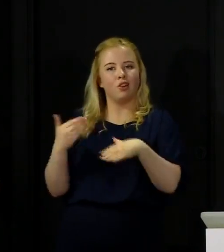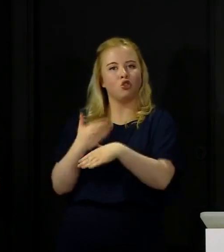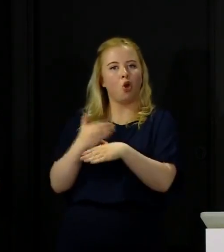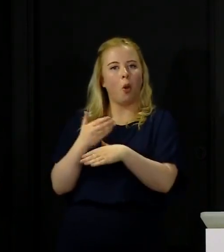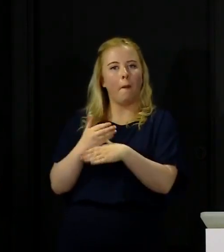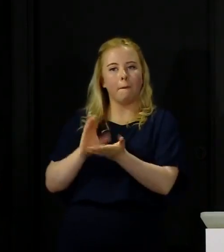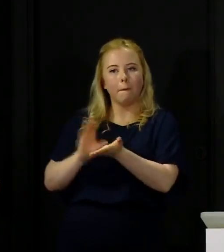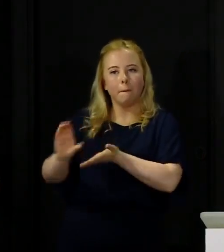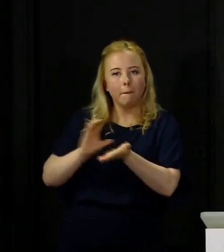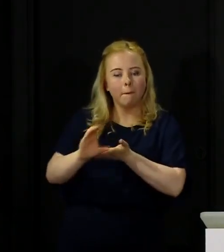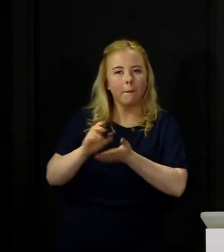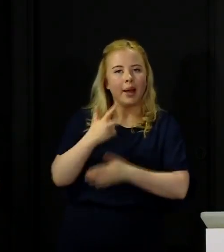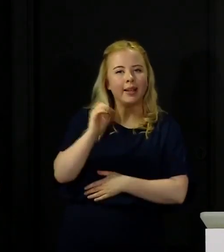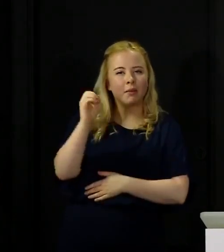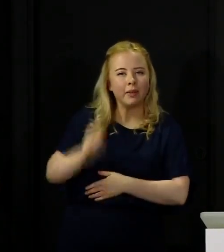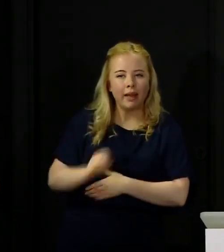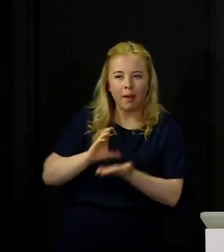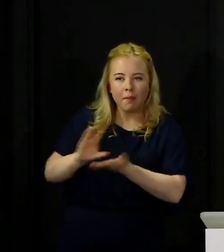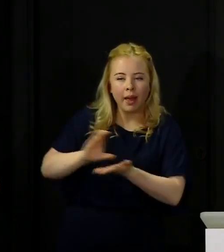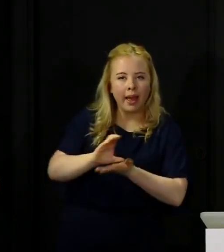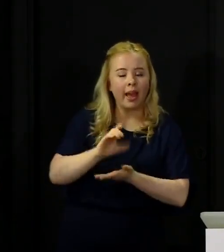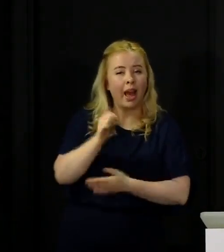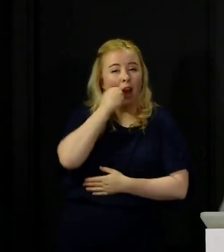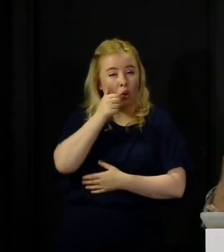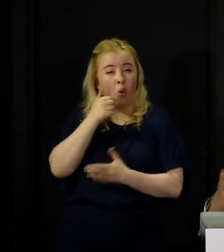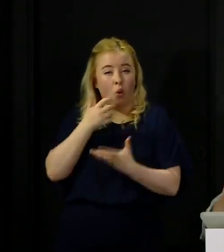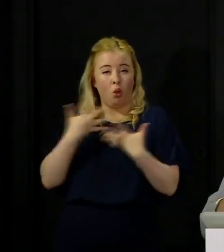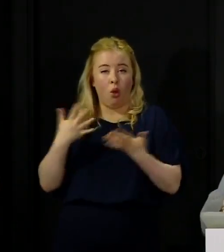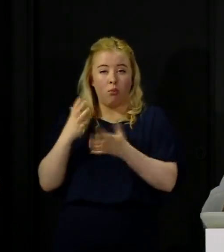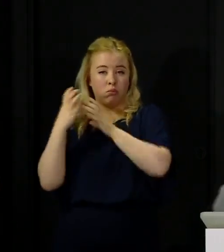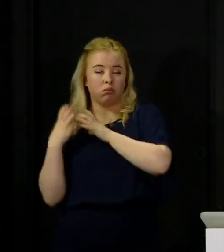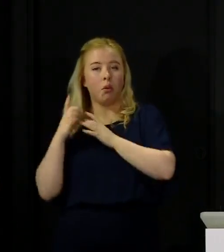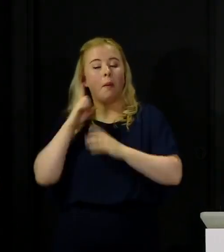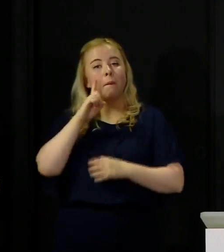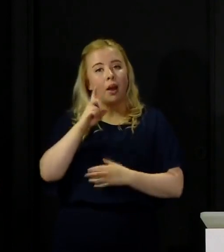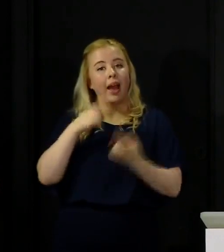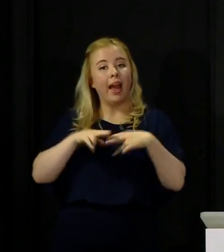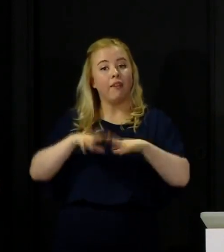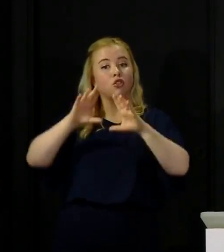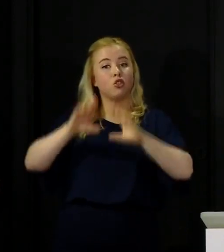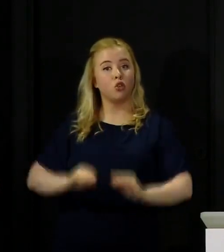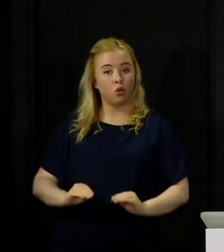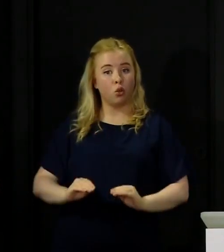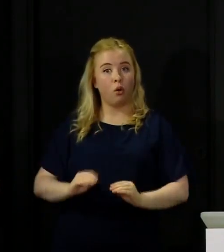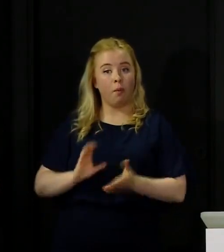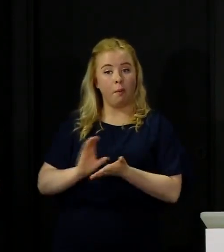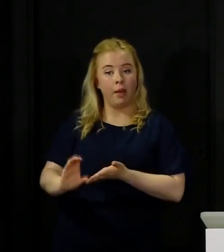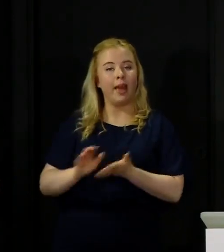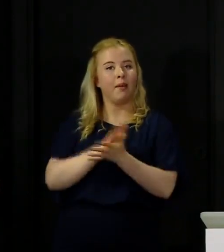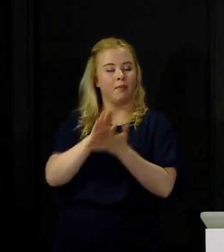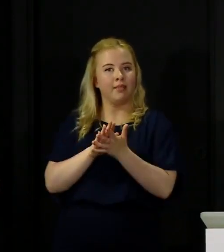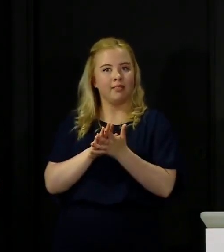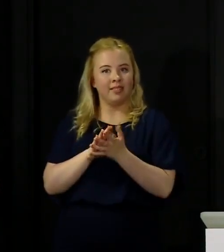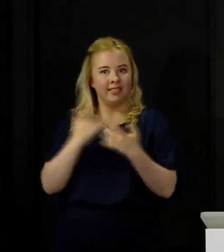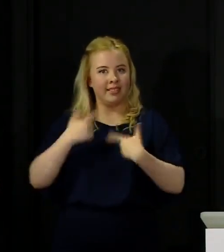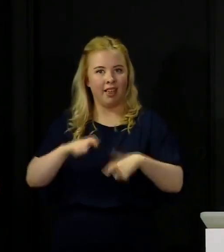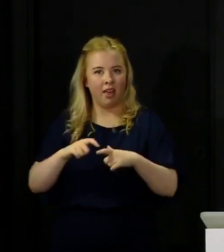course, withdrawing that doesn't necessarily take away any financial burden. It simply transfers it if we see lots of people